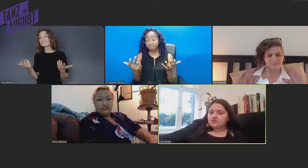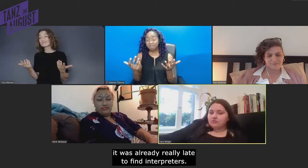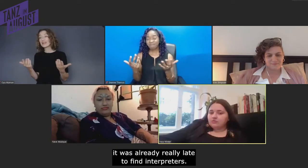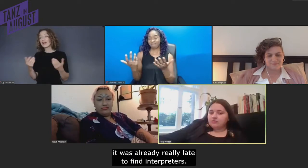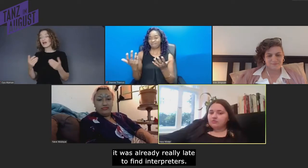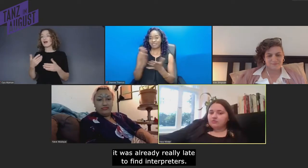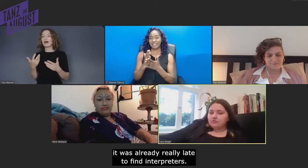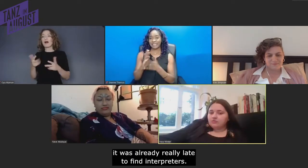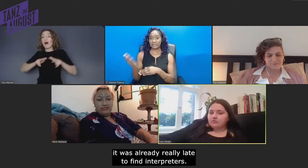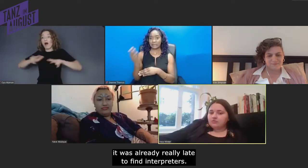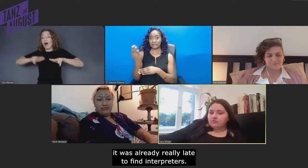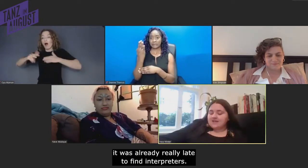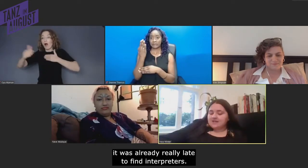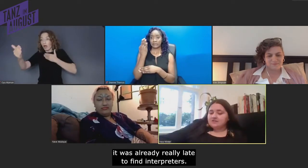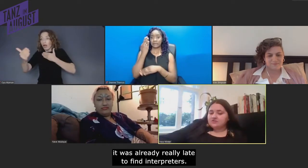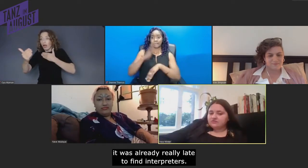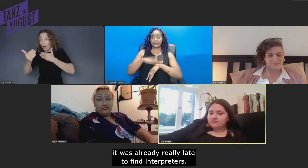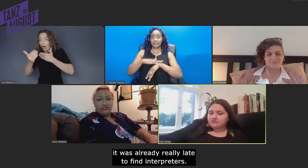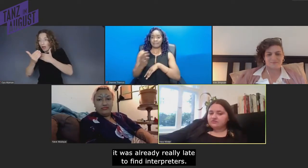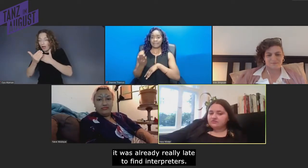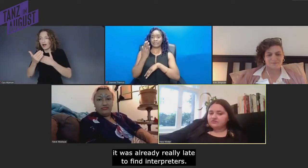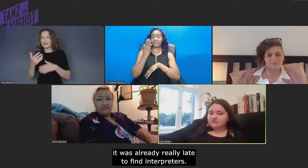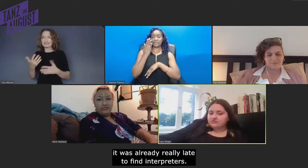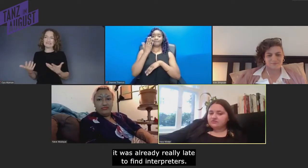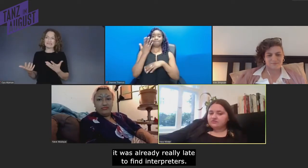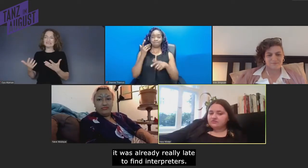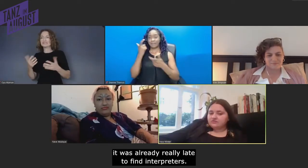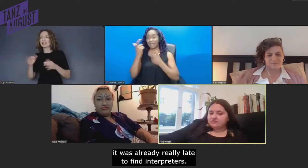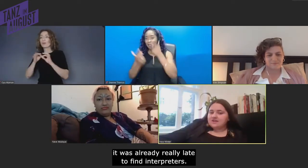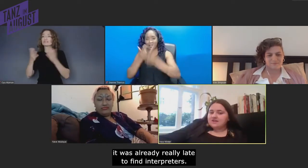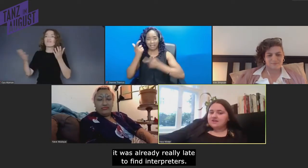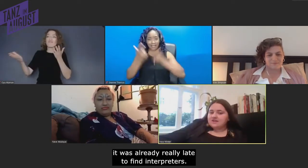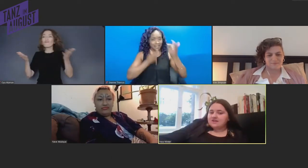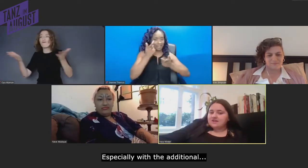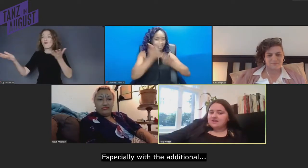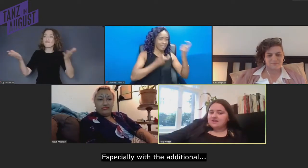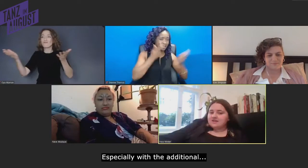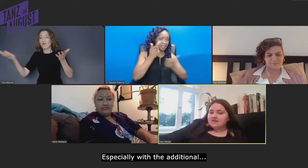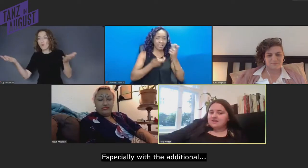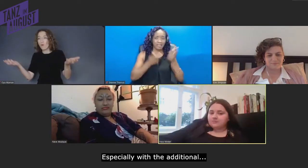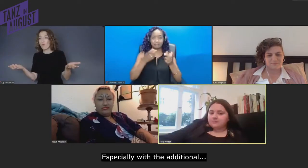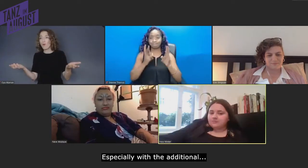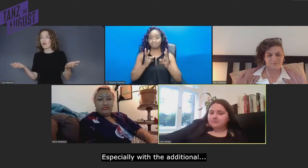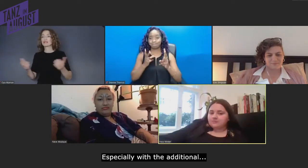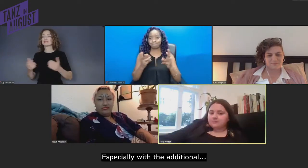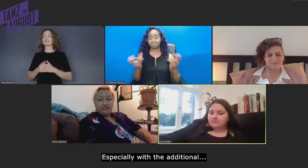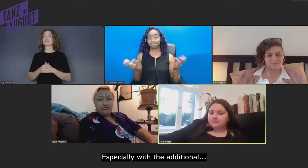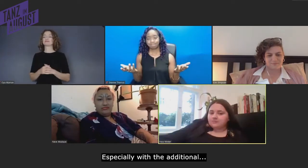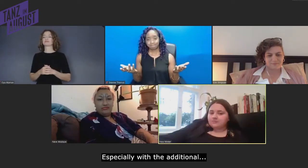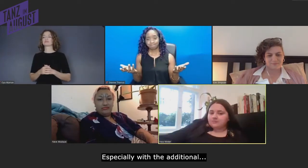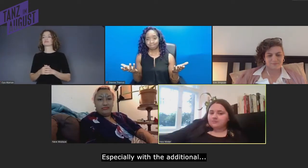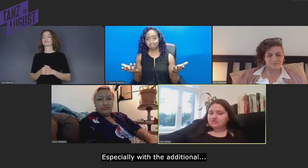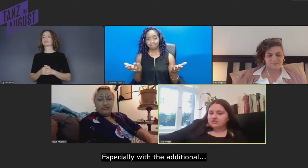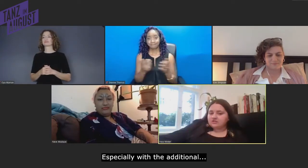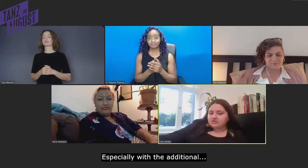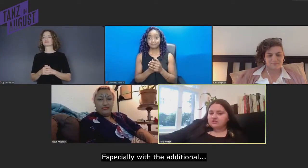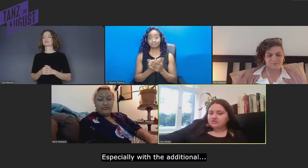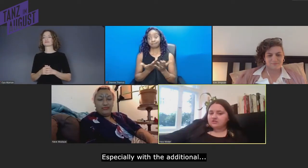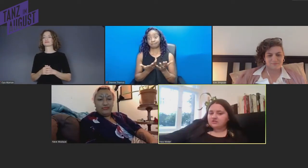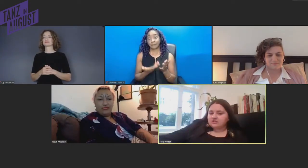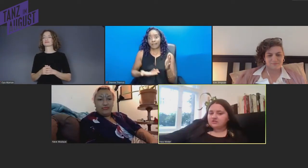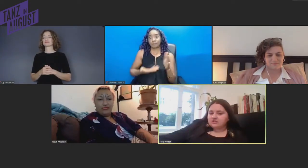was already really late to find interpreters, especially with the